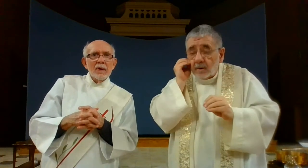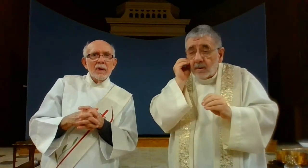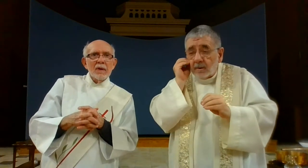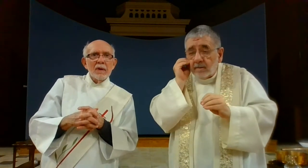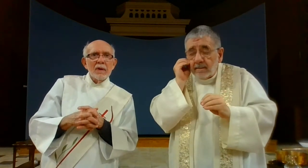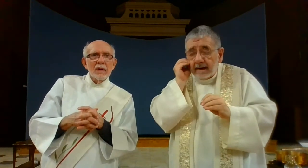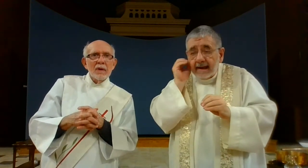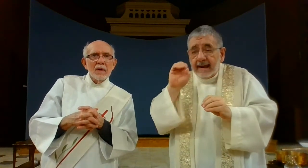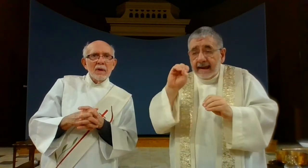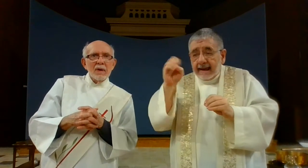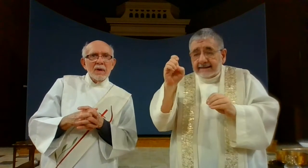those without a home,